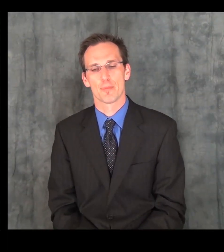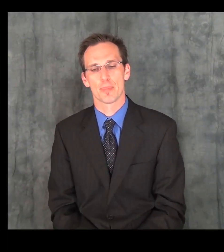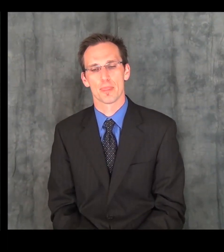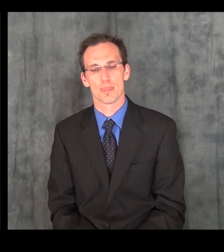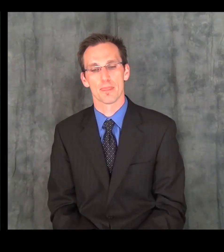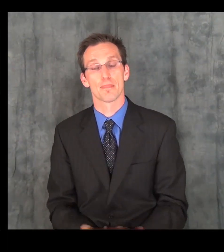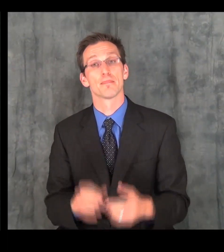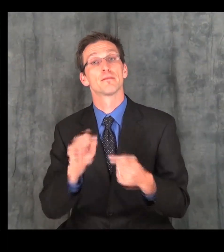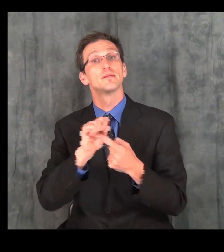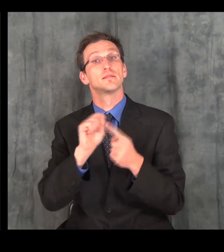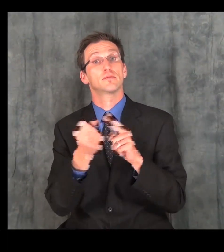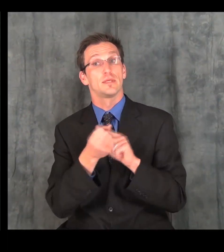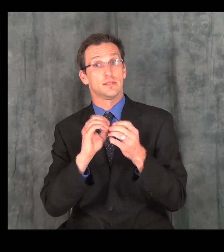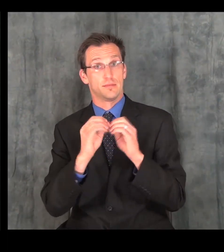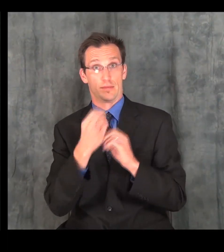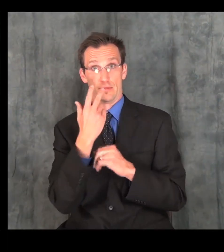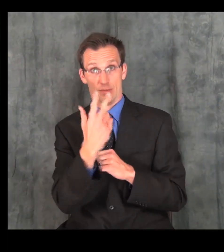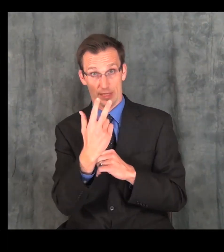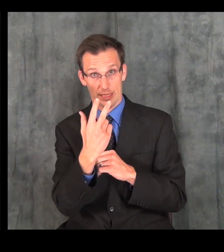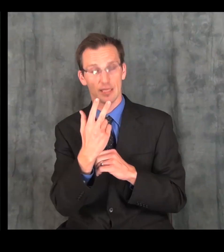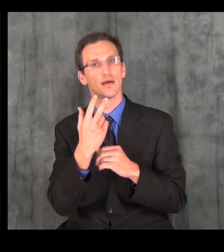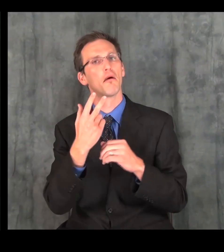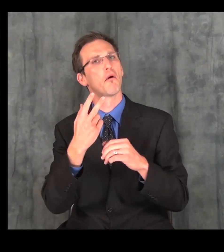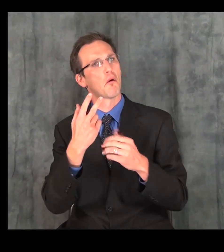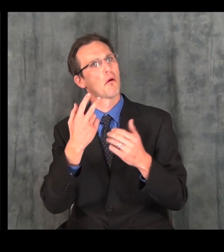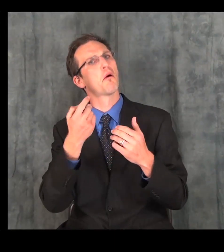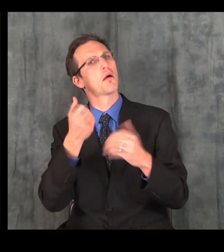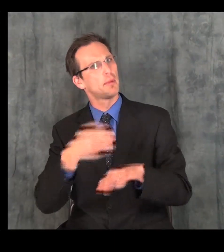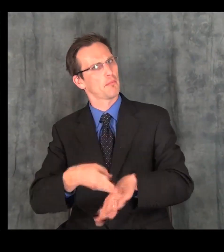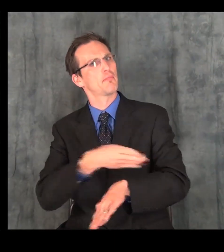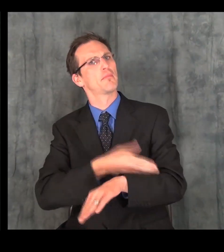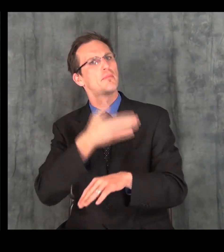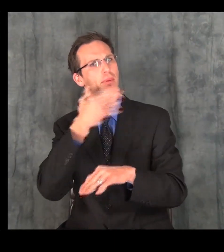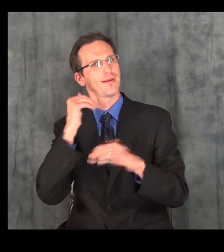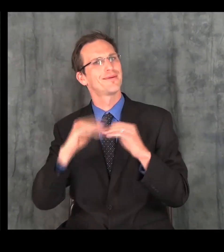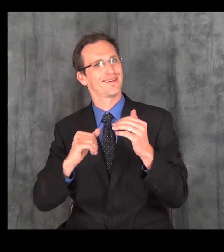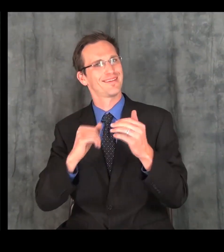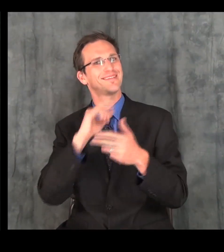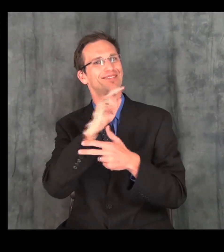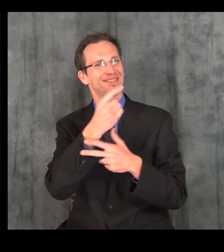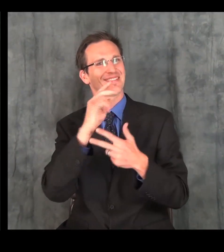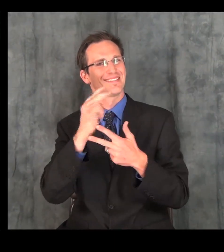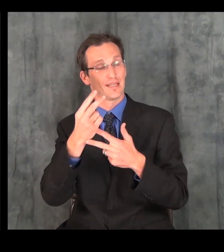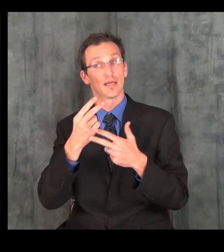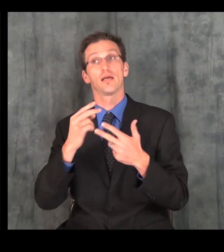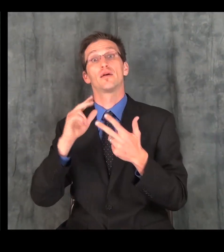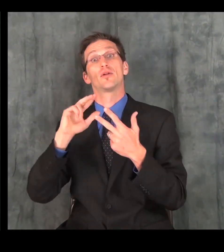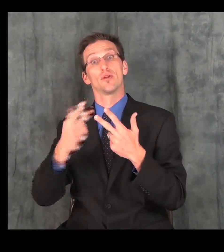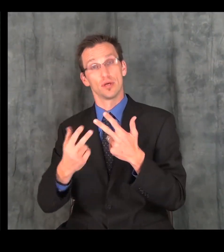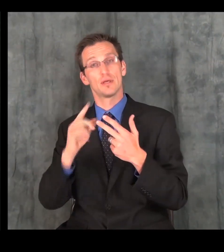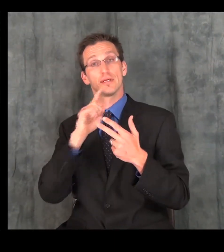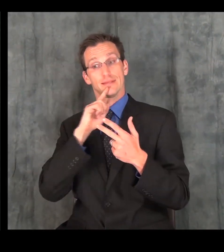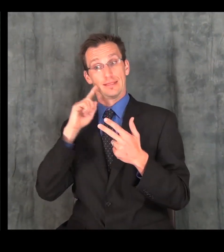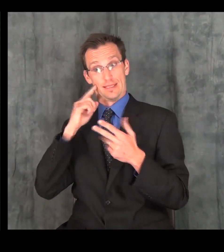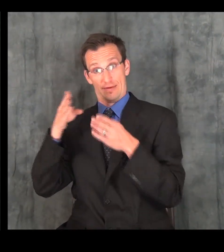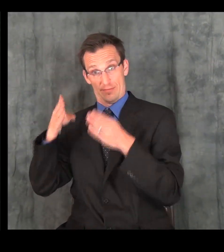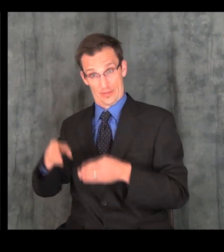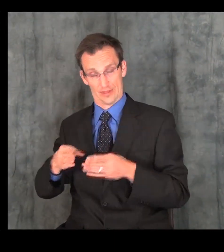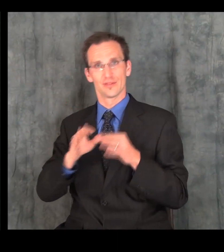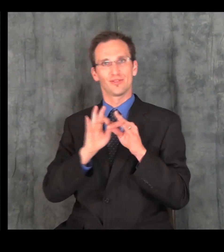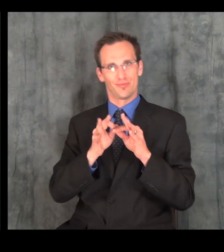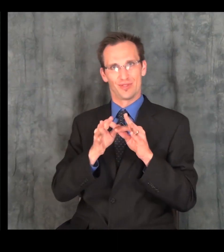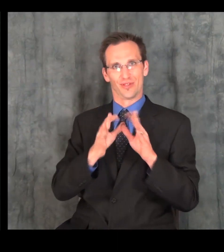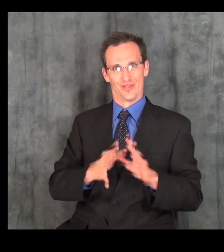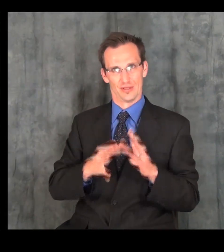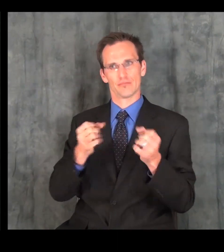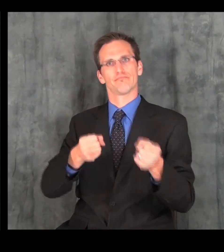The third scenario was a little bit better in that the deaf person and the interpreter were both in the same location together, so they were